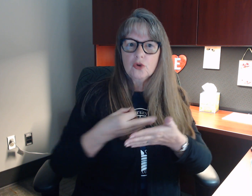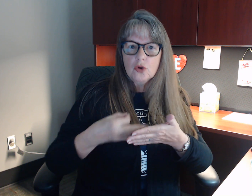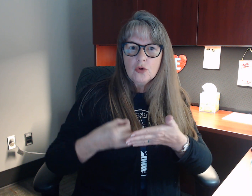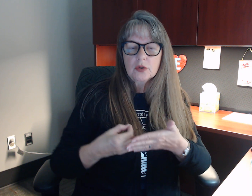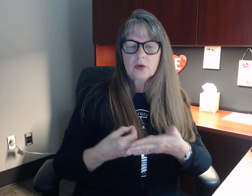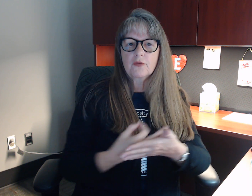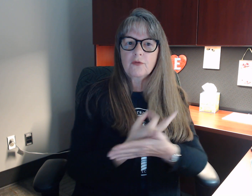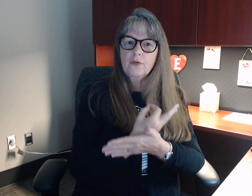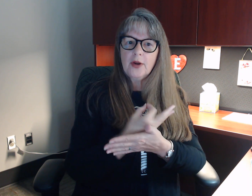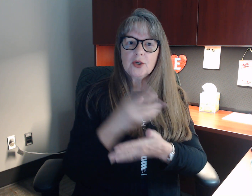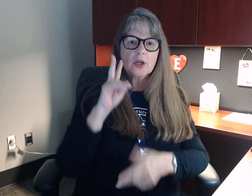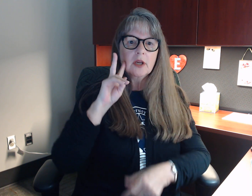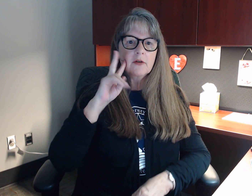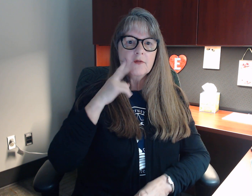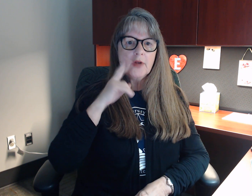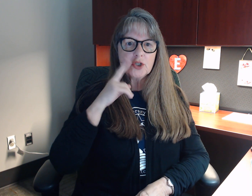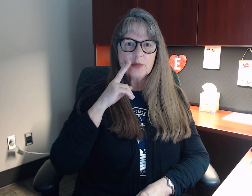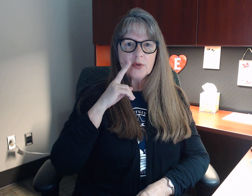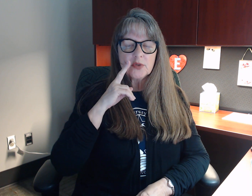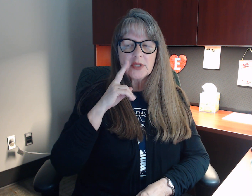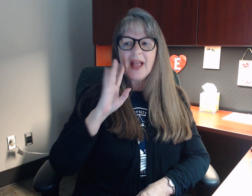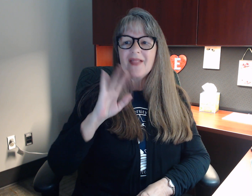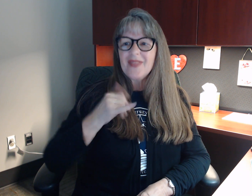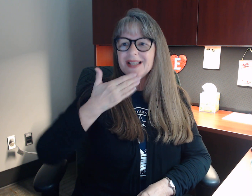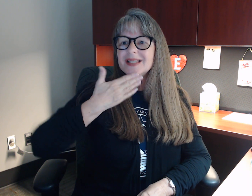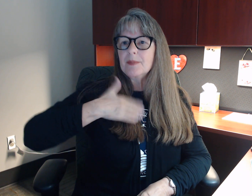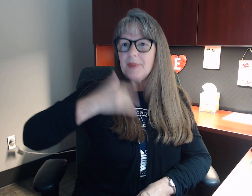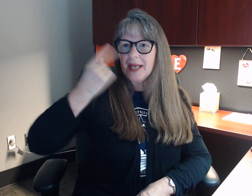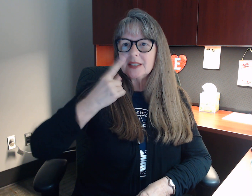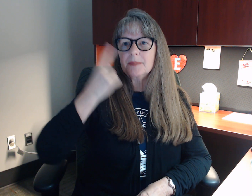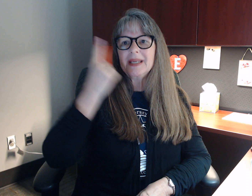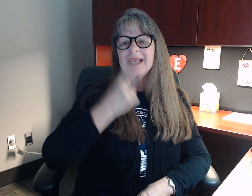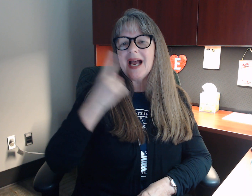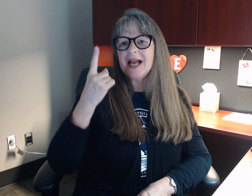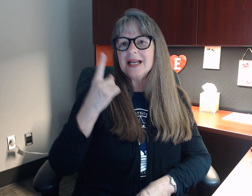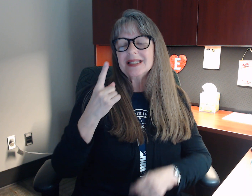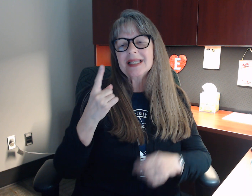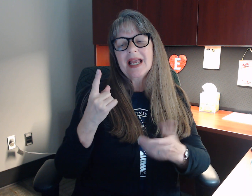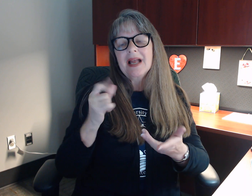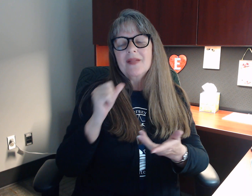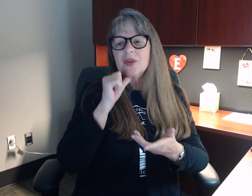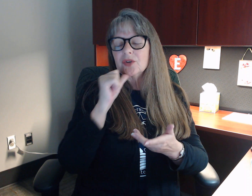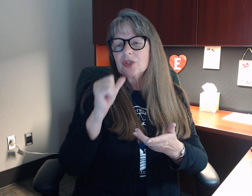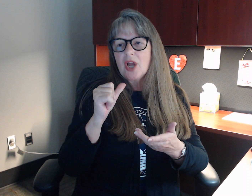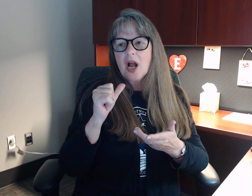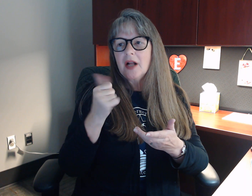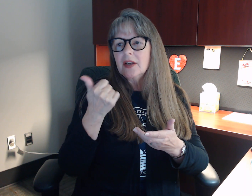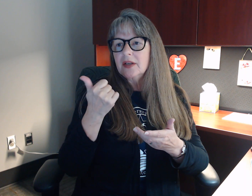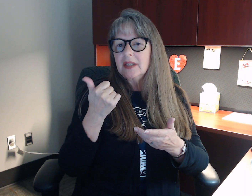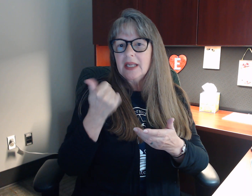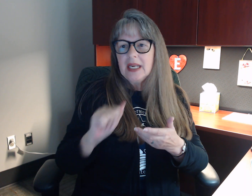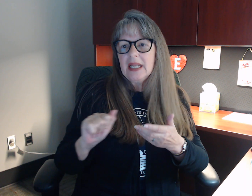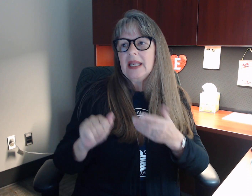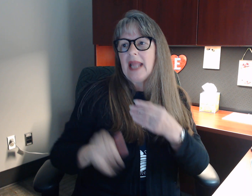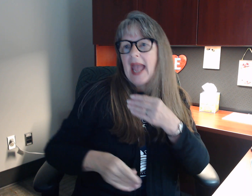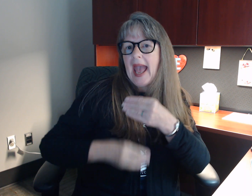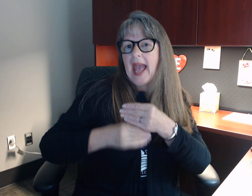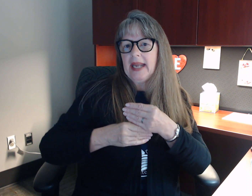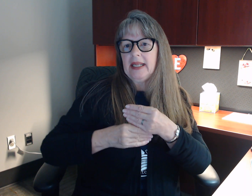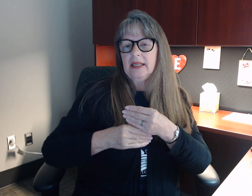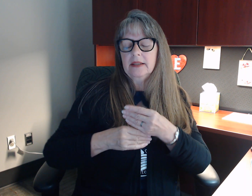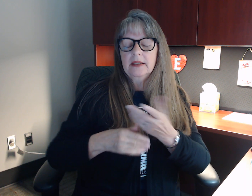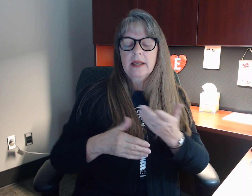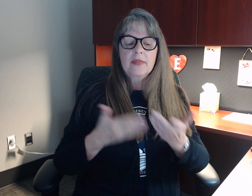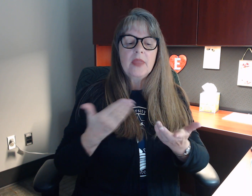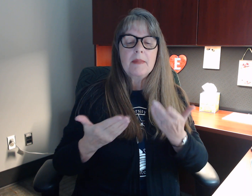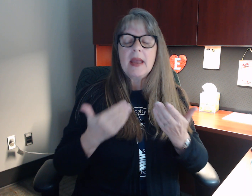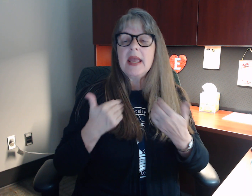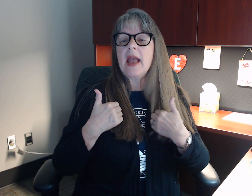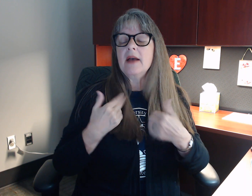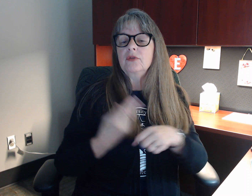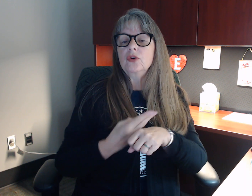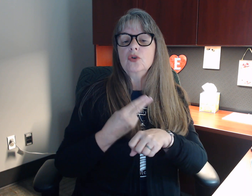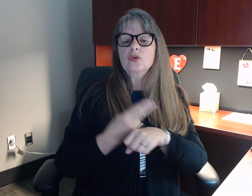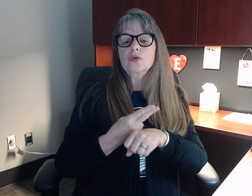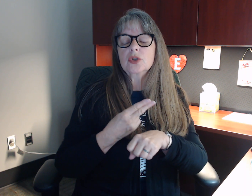so fresh vegetables. That's the best because there's not any added. They may have used